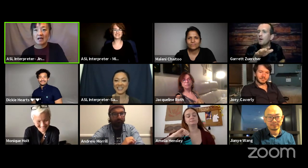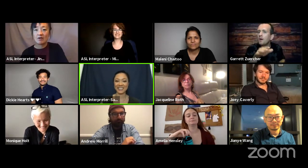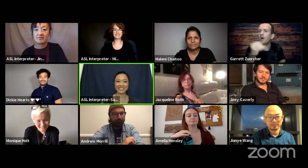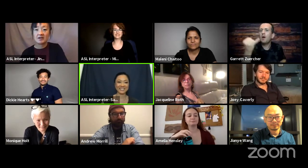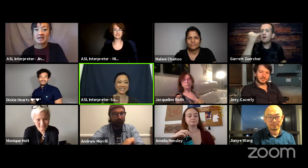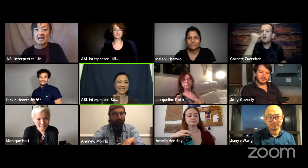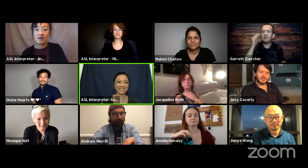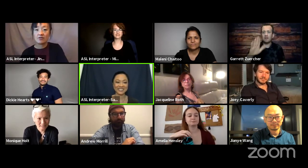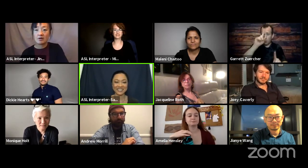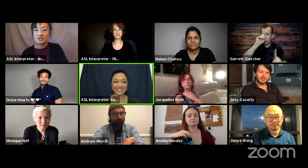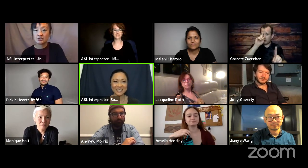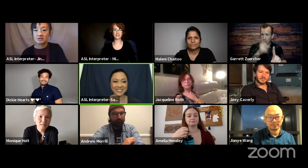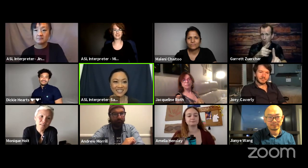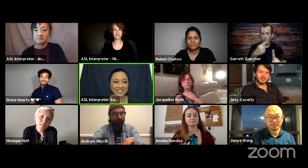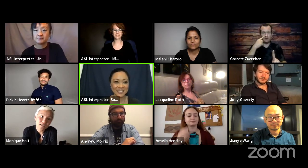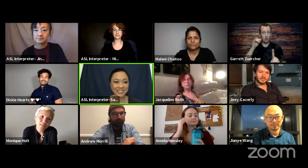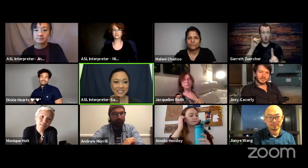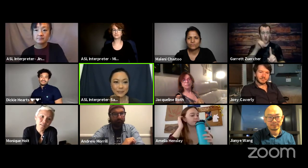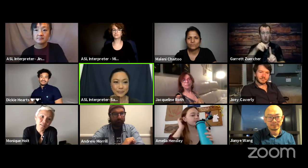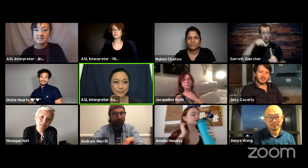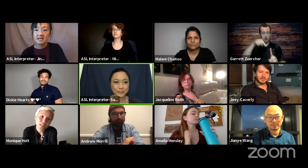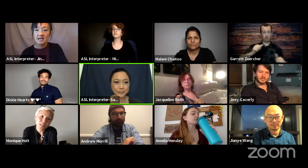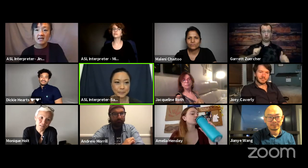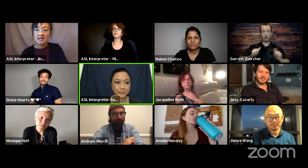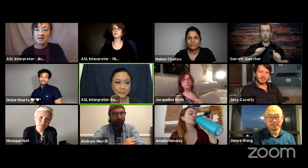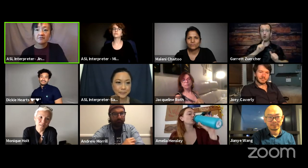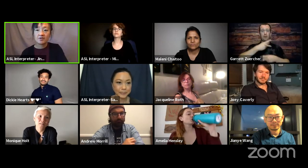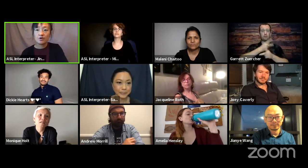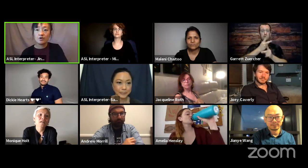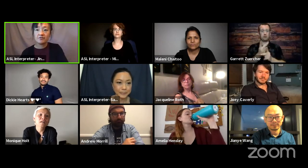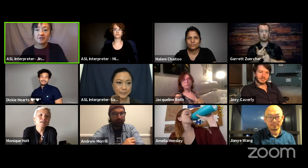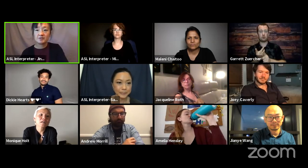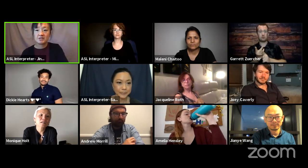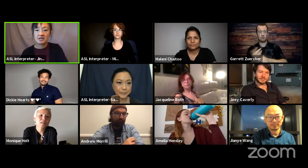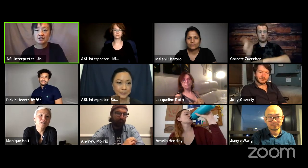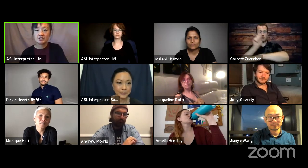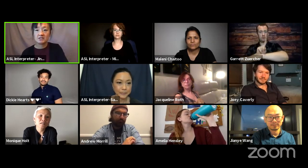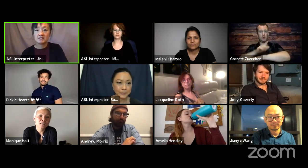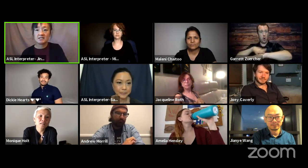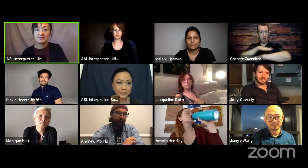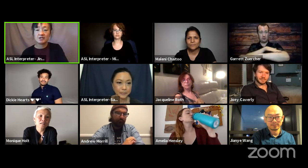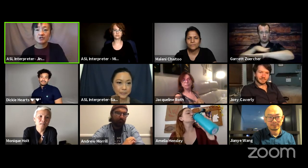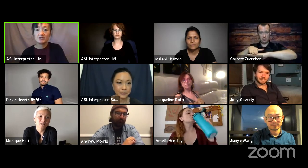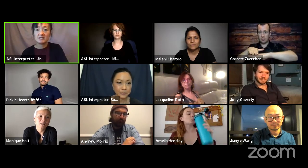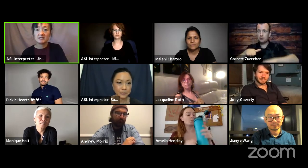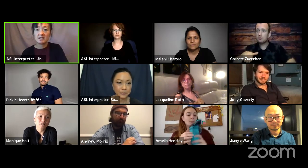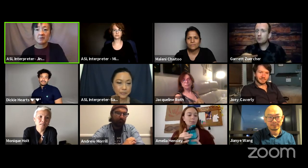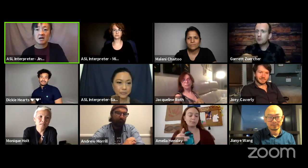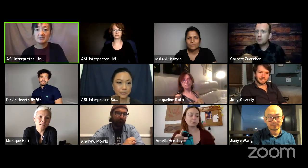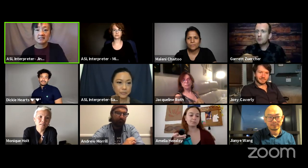However, now the question, if the goal for this production is eventually to come on